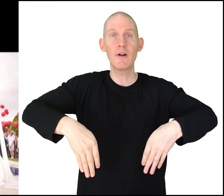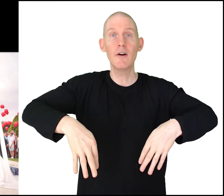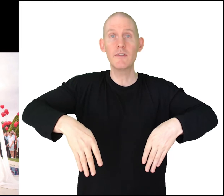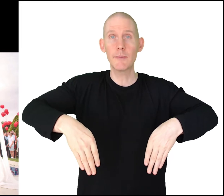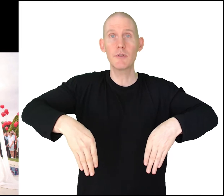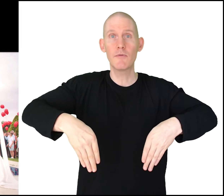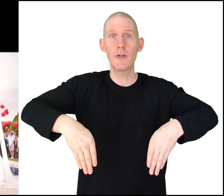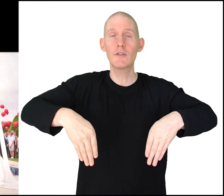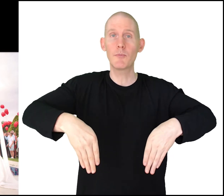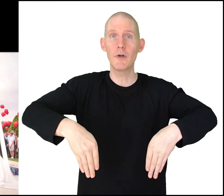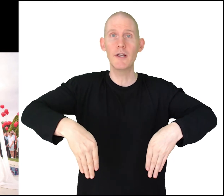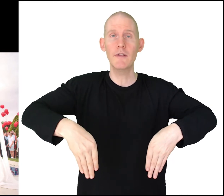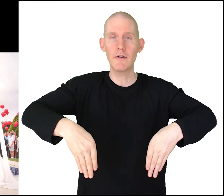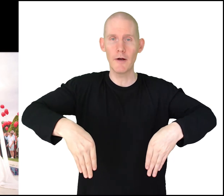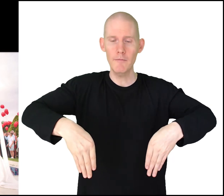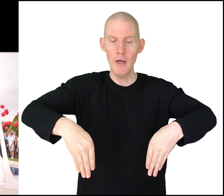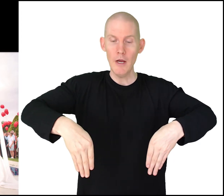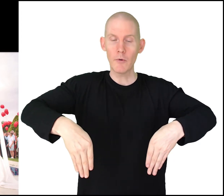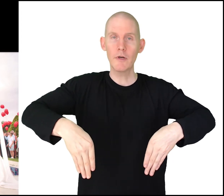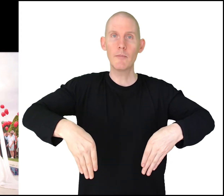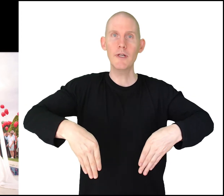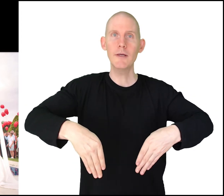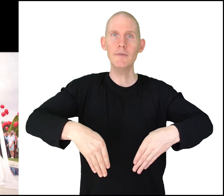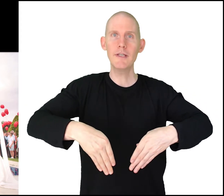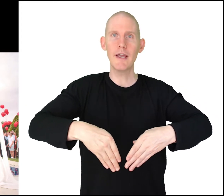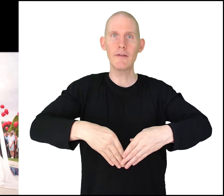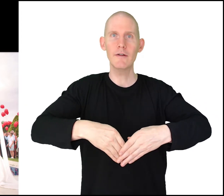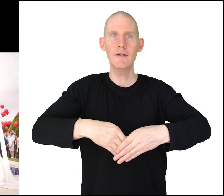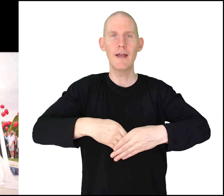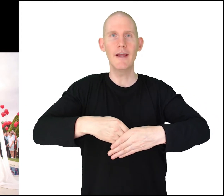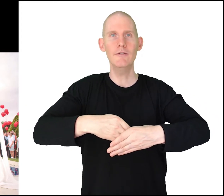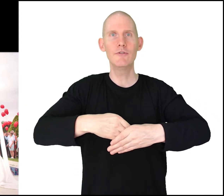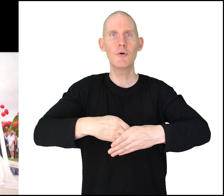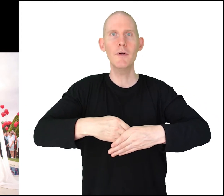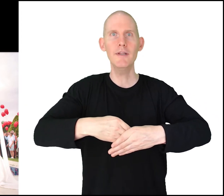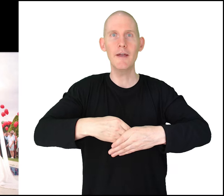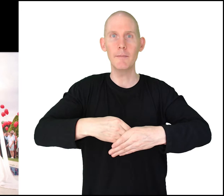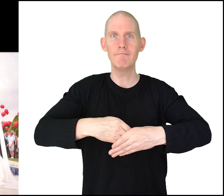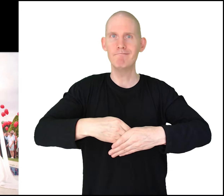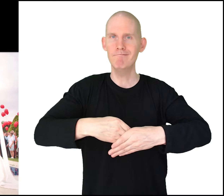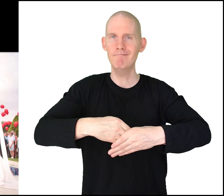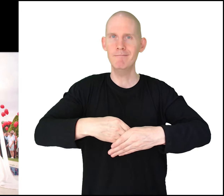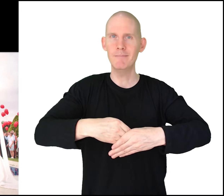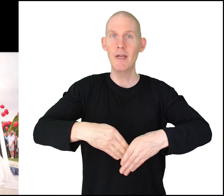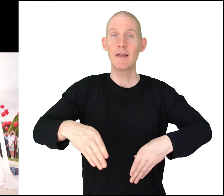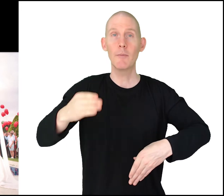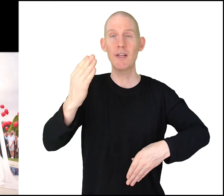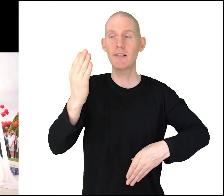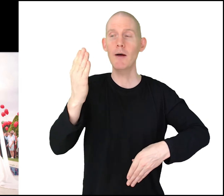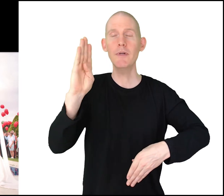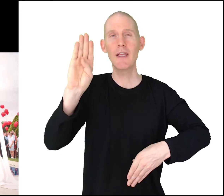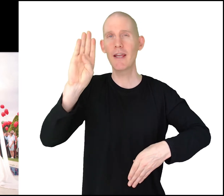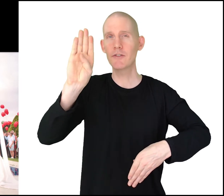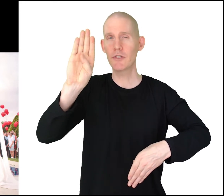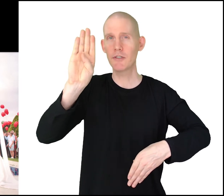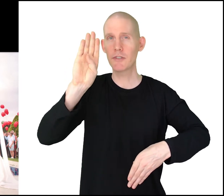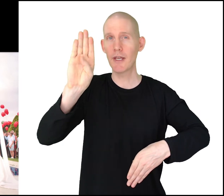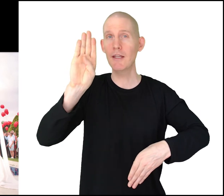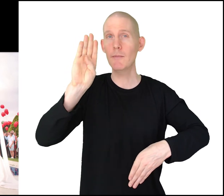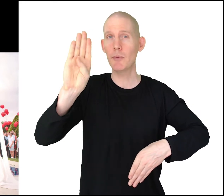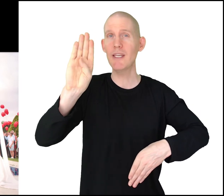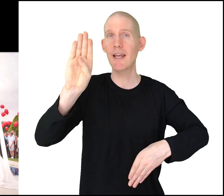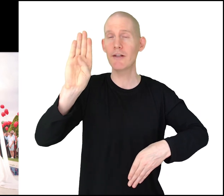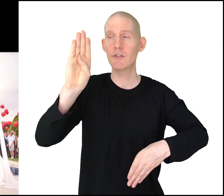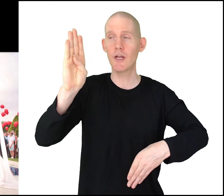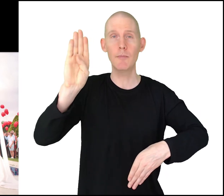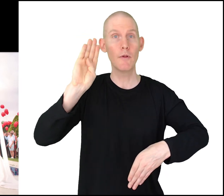at the ground, tips of the fingers pointing at the ground. We're going to bring them together and join them. Now my dominant hand is going to stay